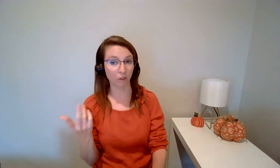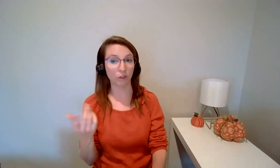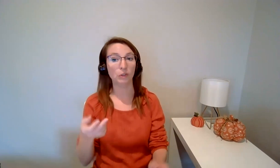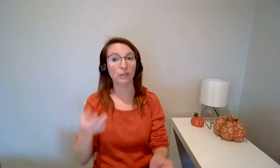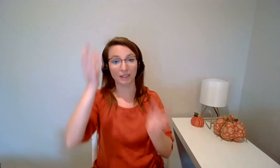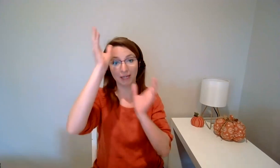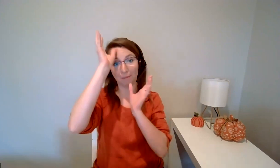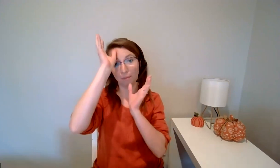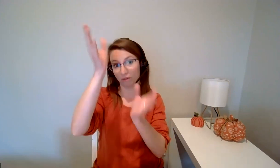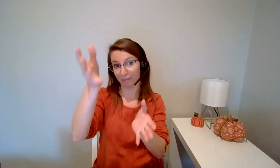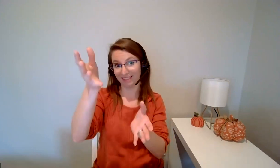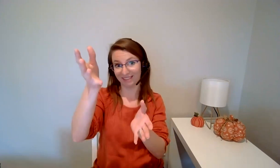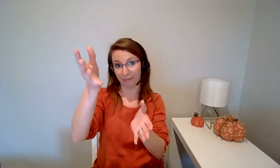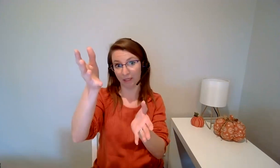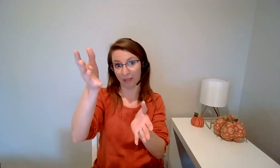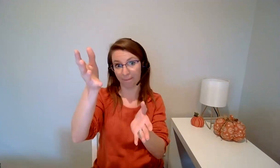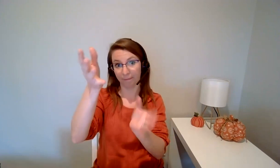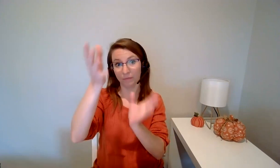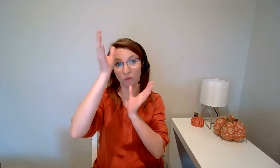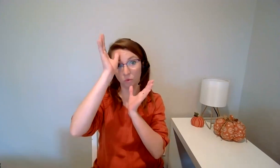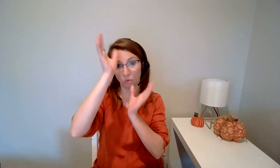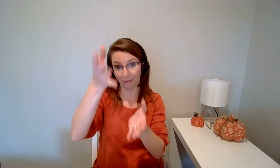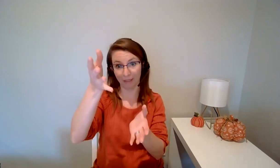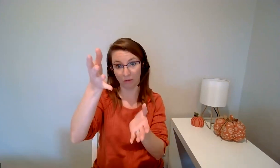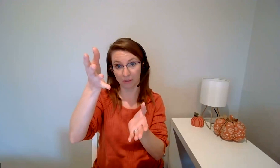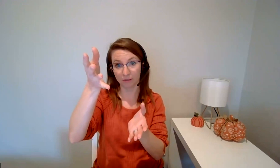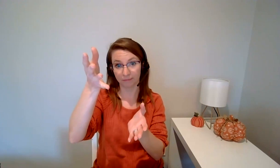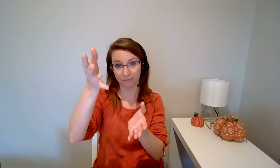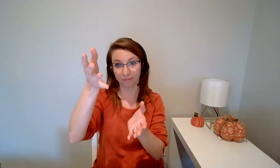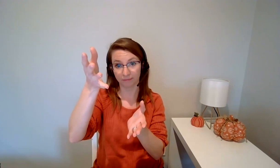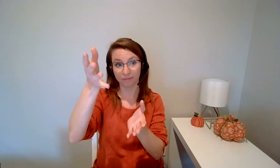you can sign both of them at the same time. Grandparents.